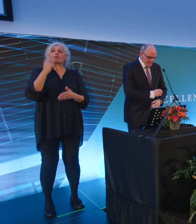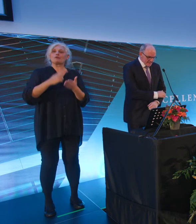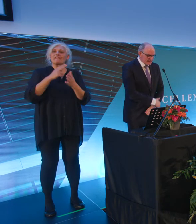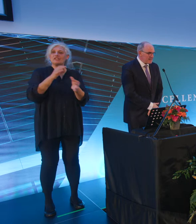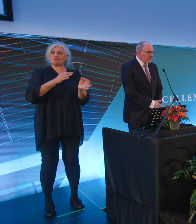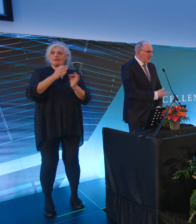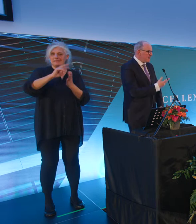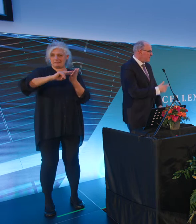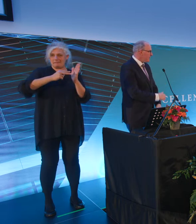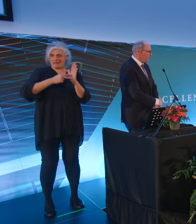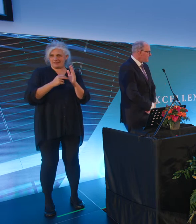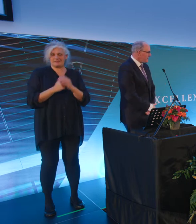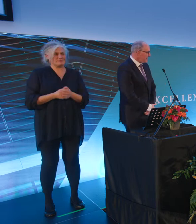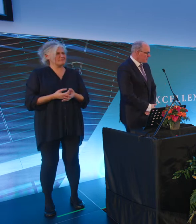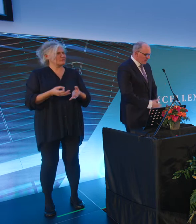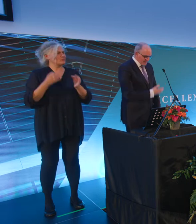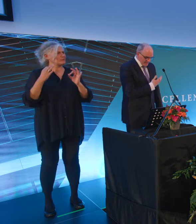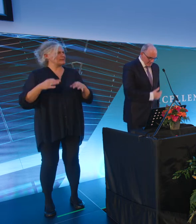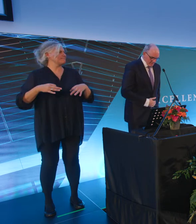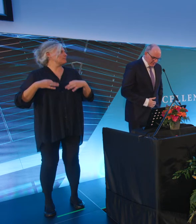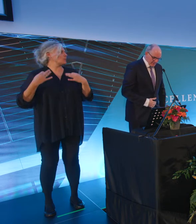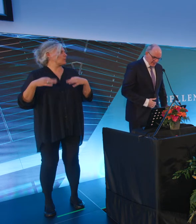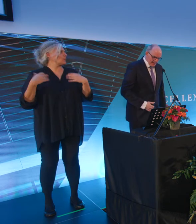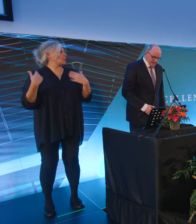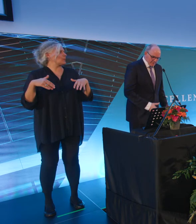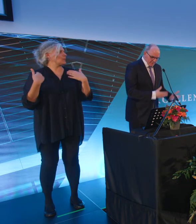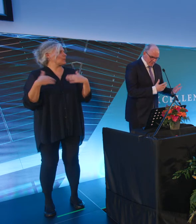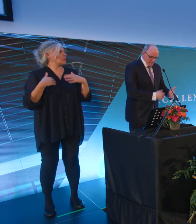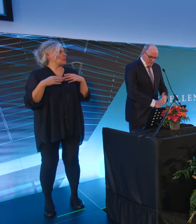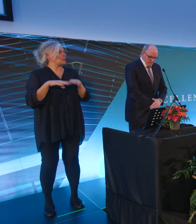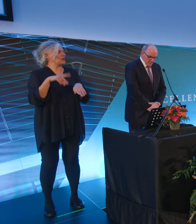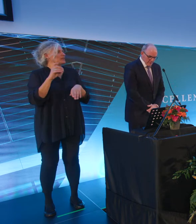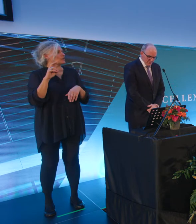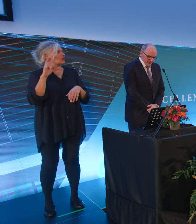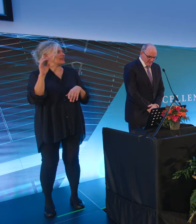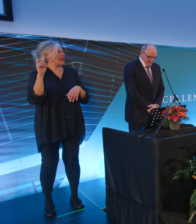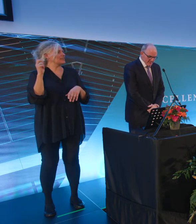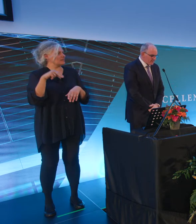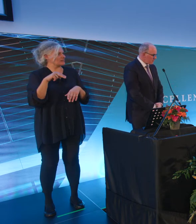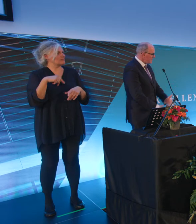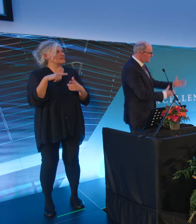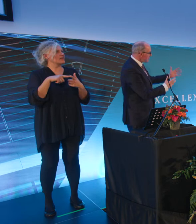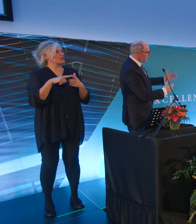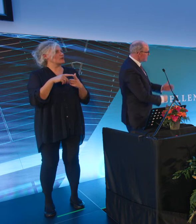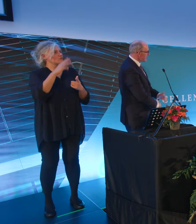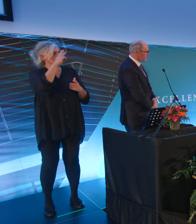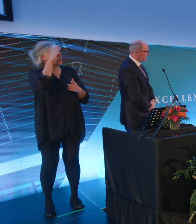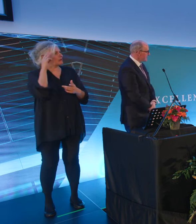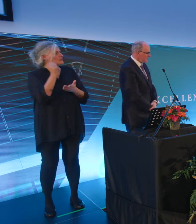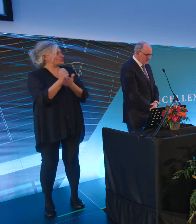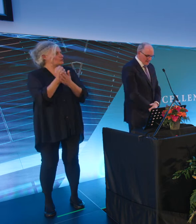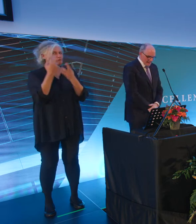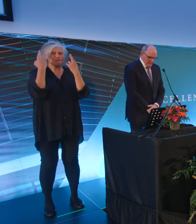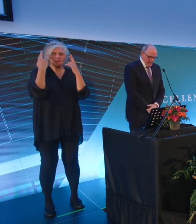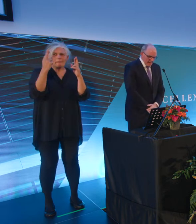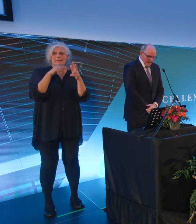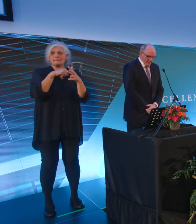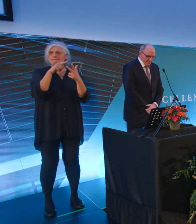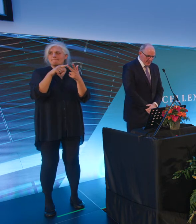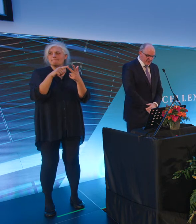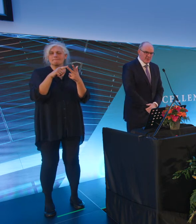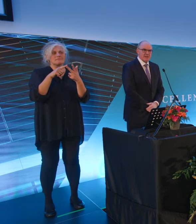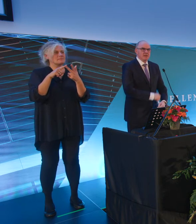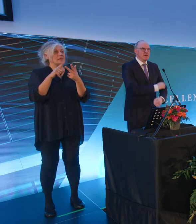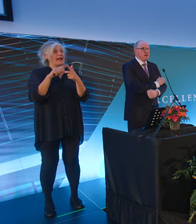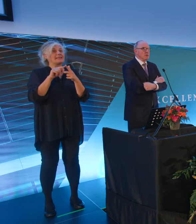plan. It's a great pleasure to be here with Dr. Canning, with the president, with the student representatives,